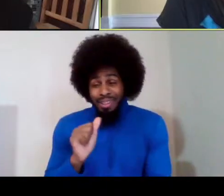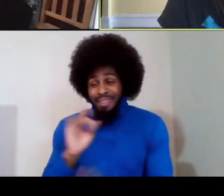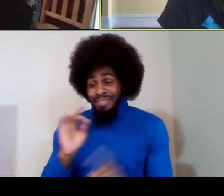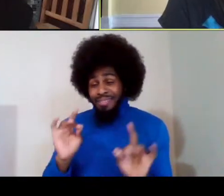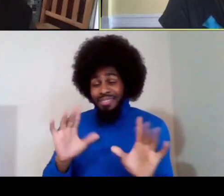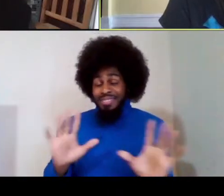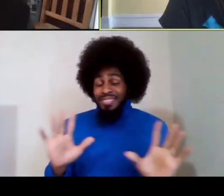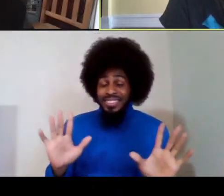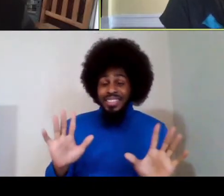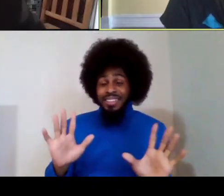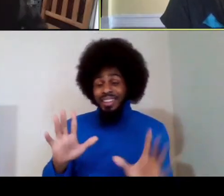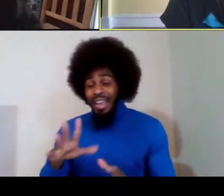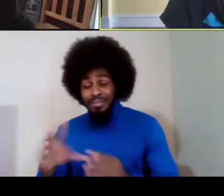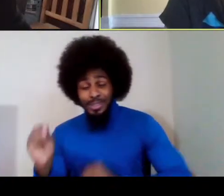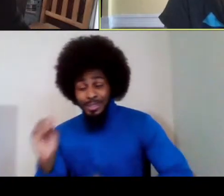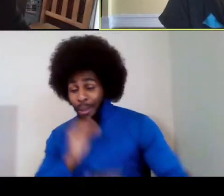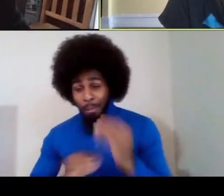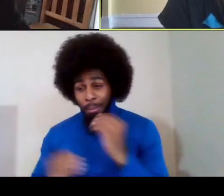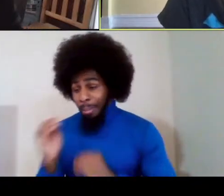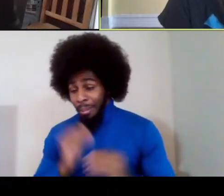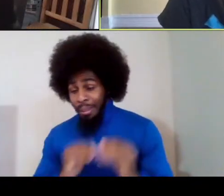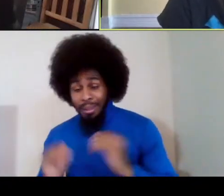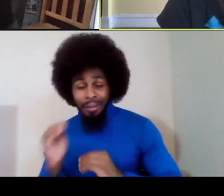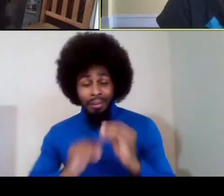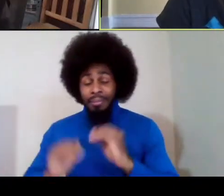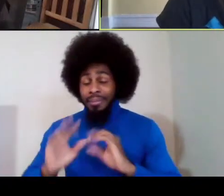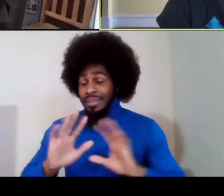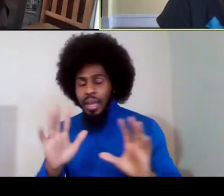like scrapping from Frisco, you know? So